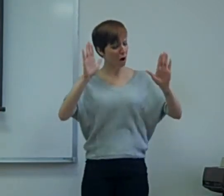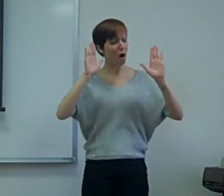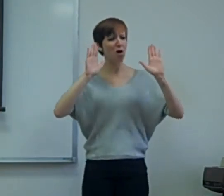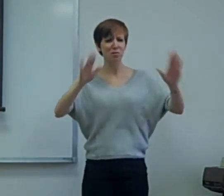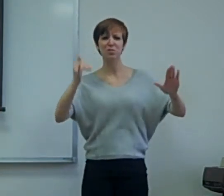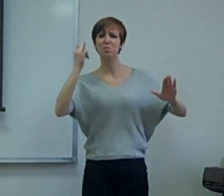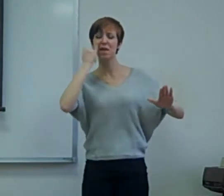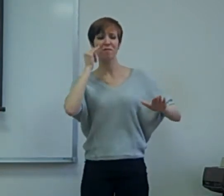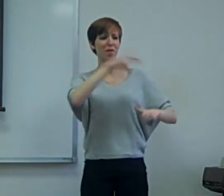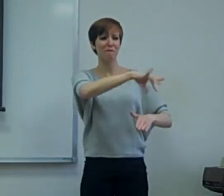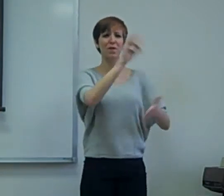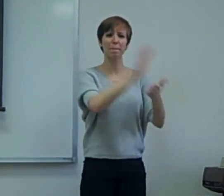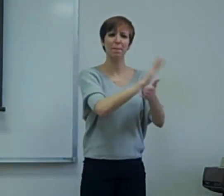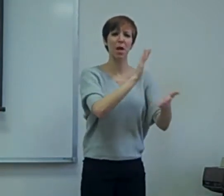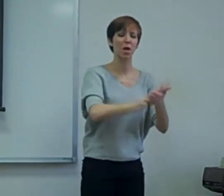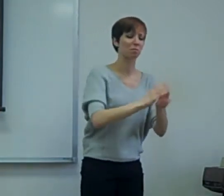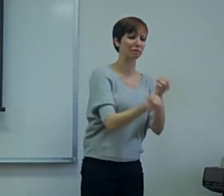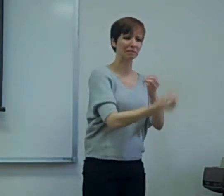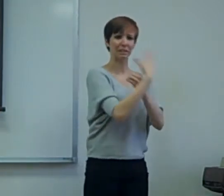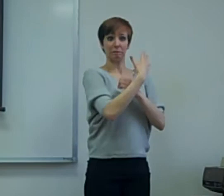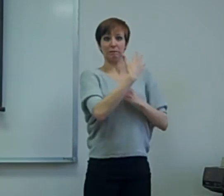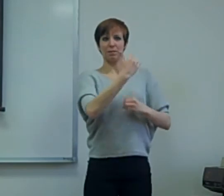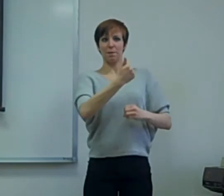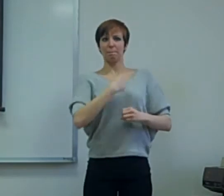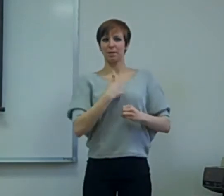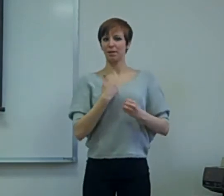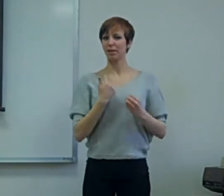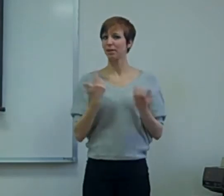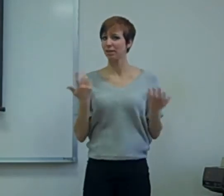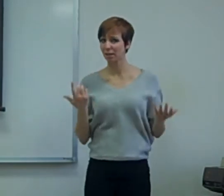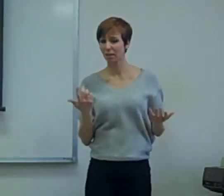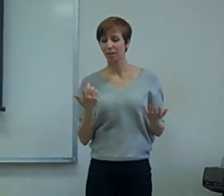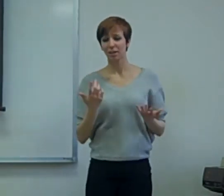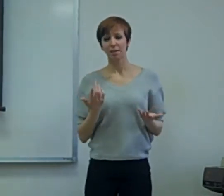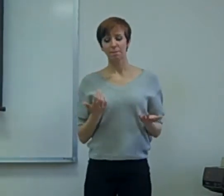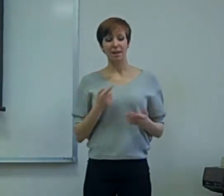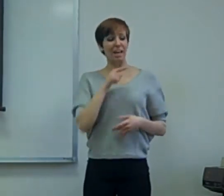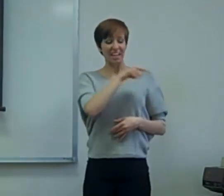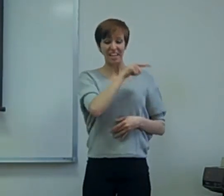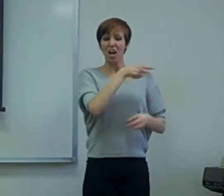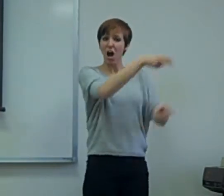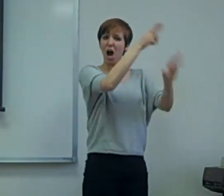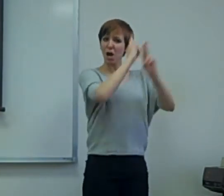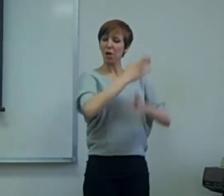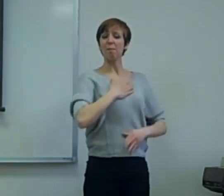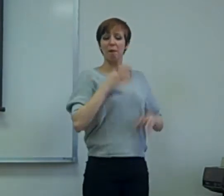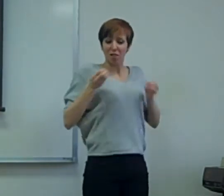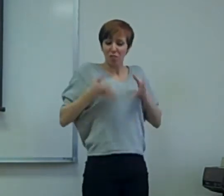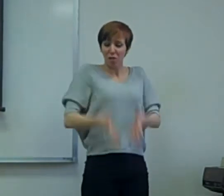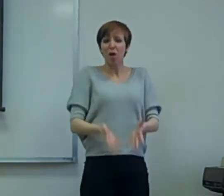gift. So he honored my loss. Instead of thinking, oh, I don't want to send this to her,